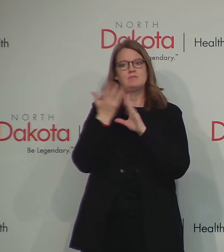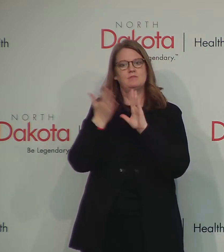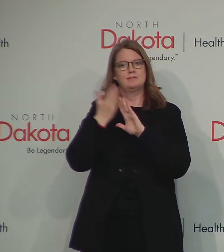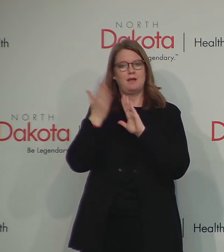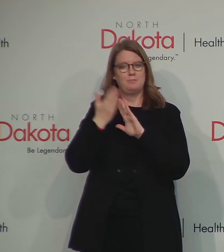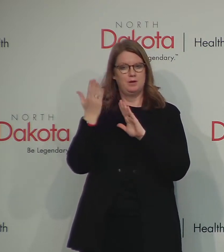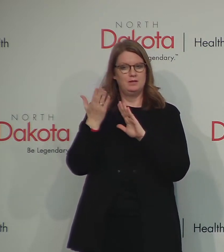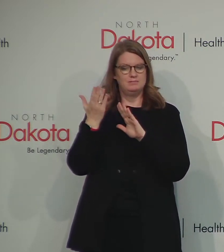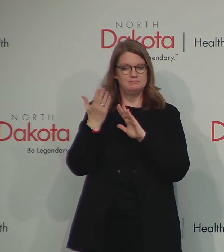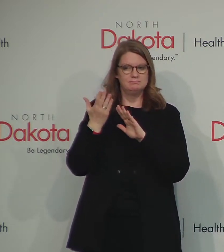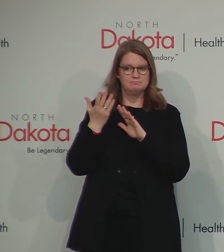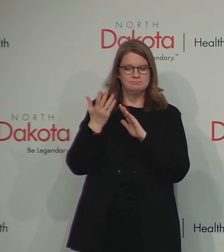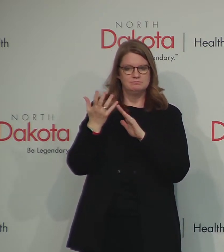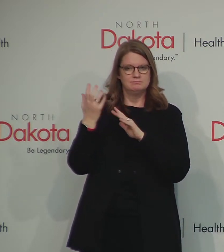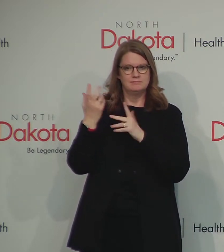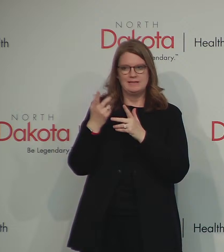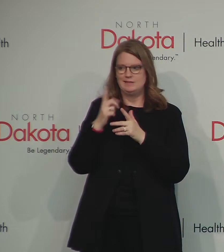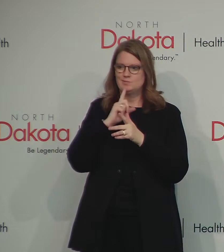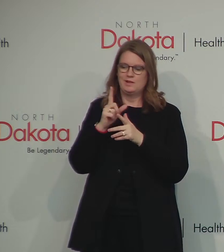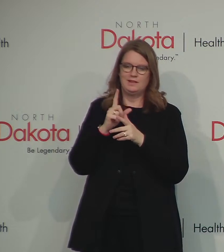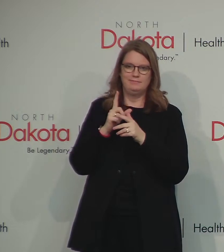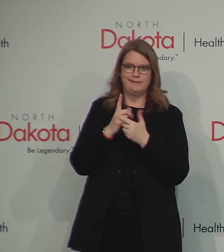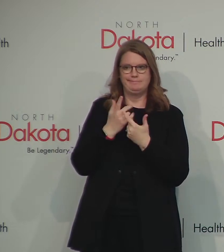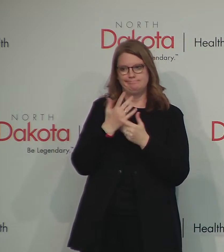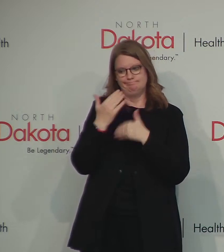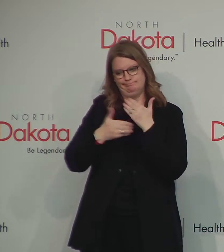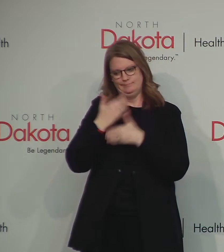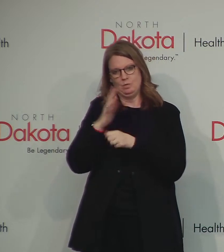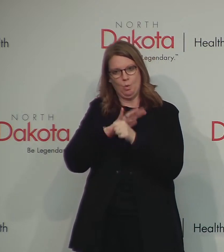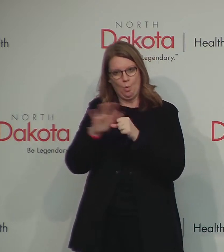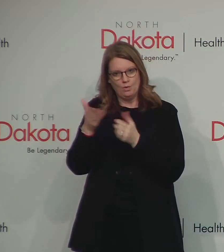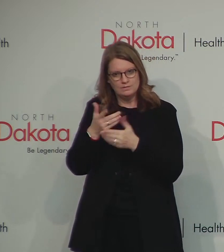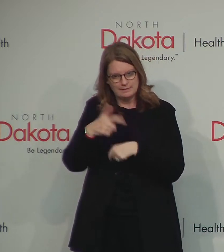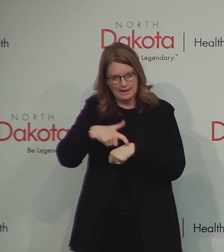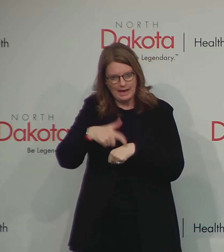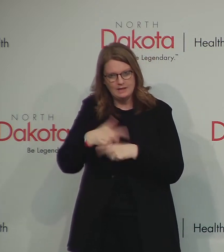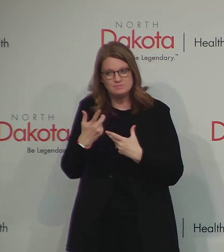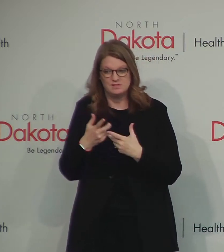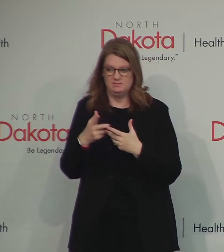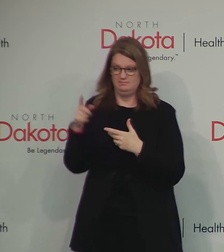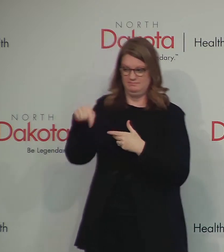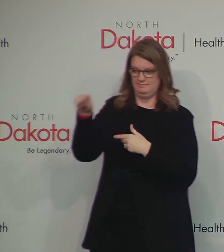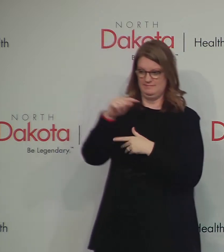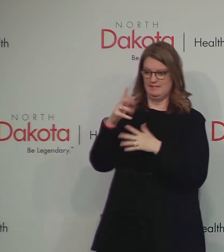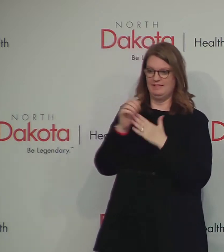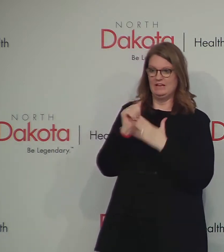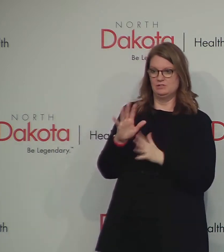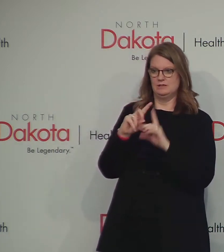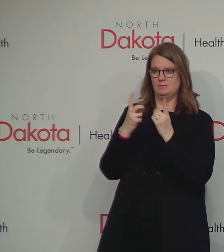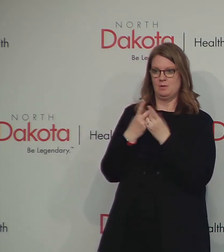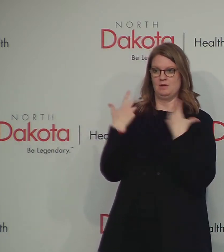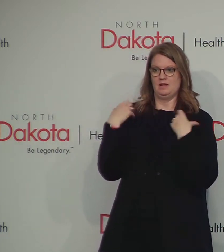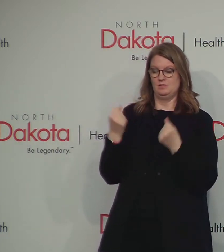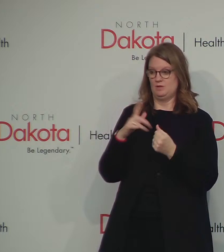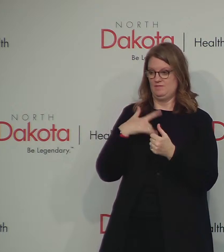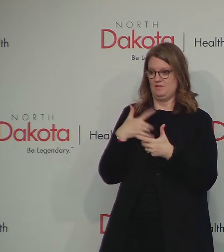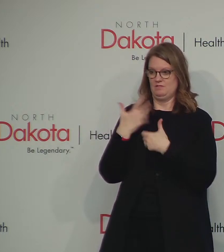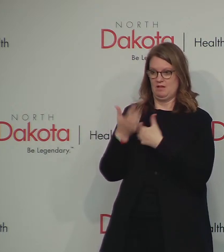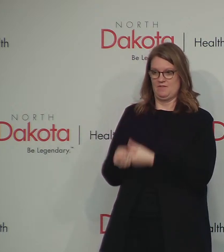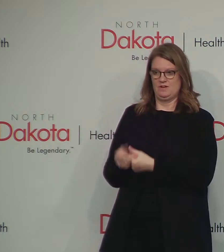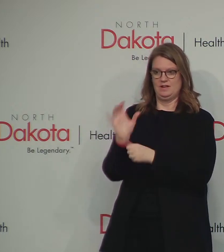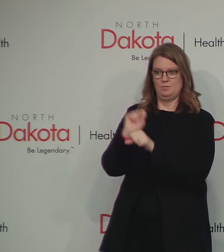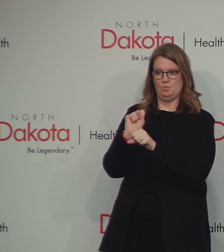Department of Health prior and has been with us through the whole thing. And so he and the rest of the leaders in the Department of Health, we have a lot of confidence in their work.